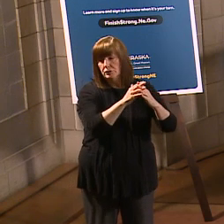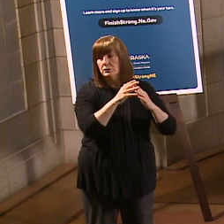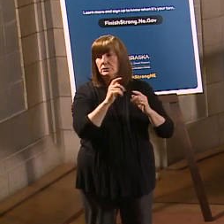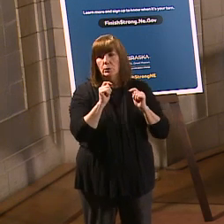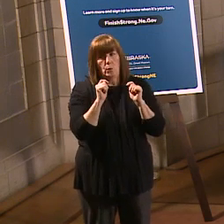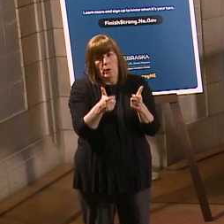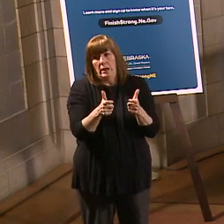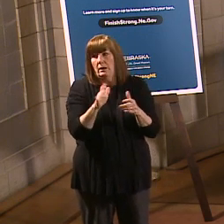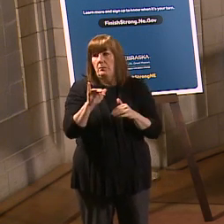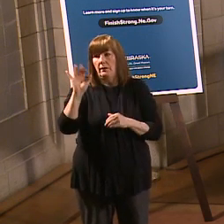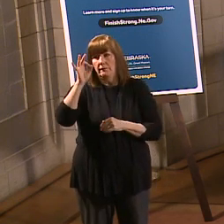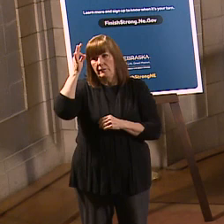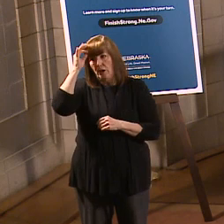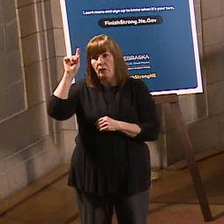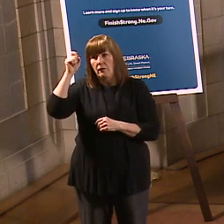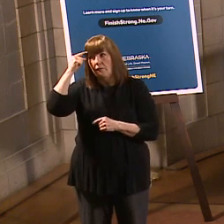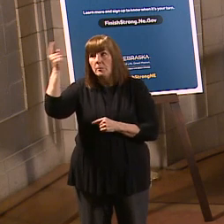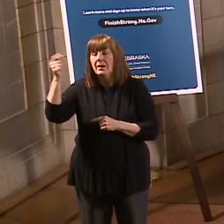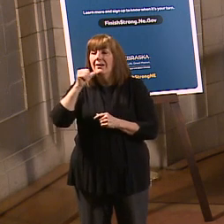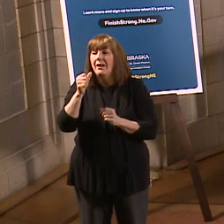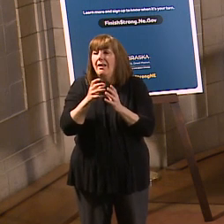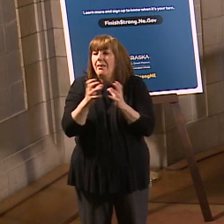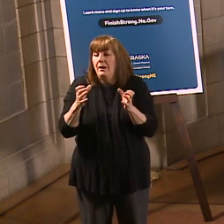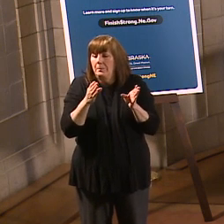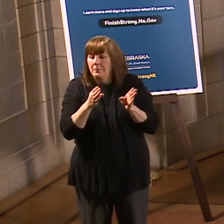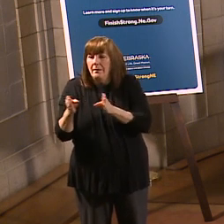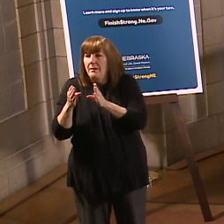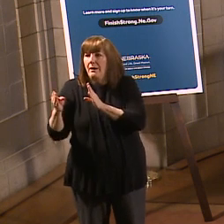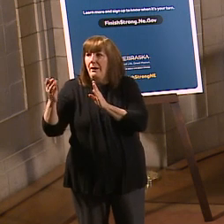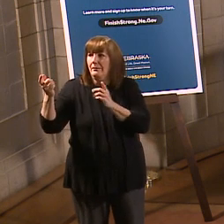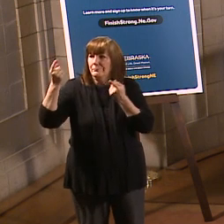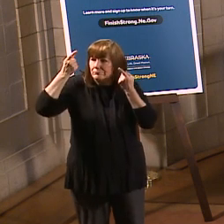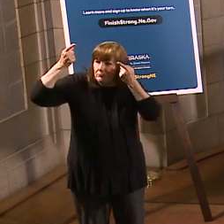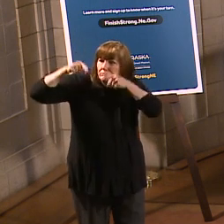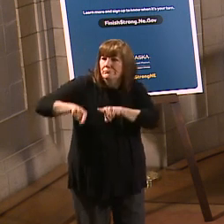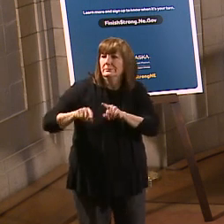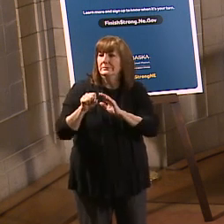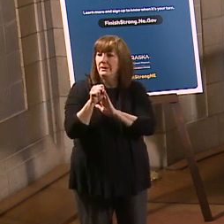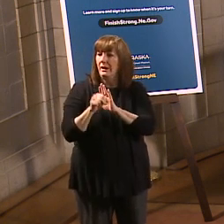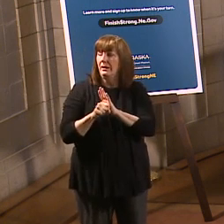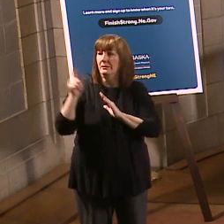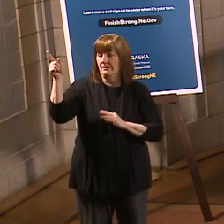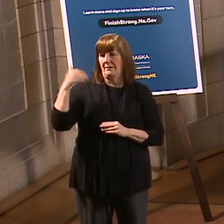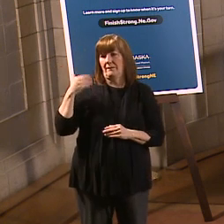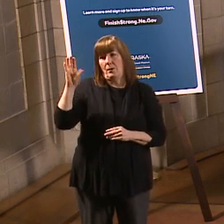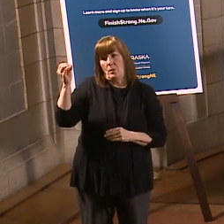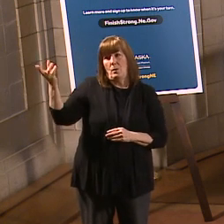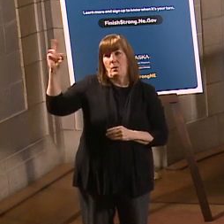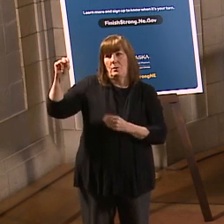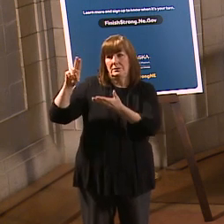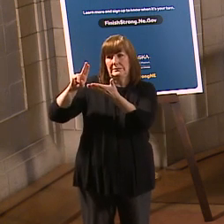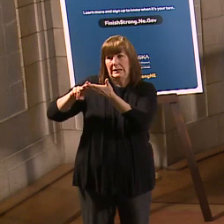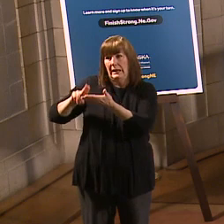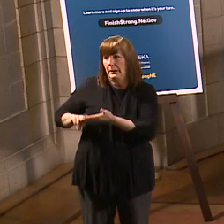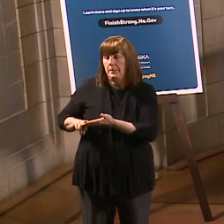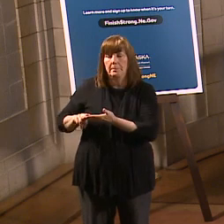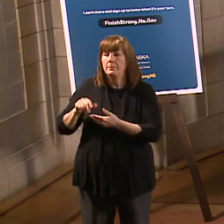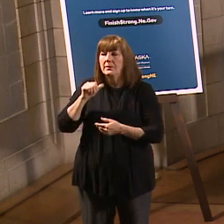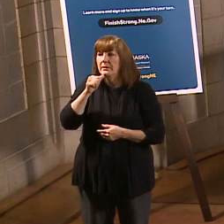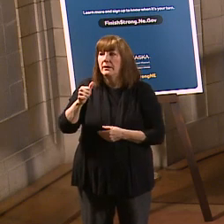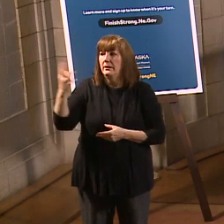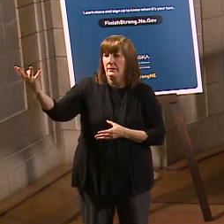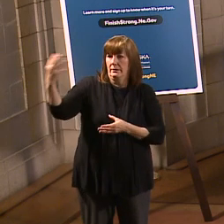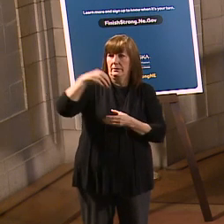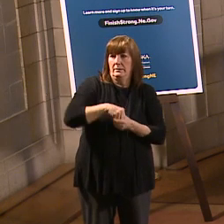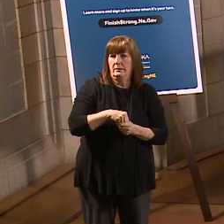very quickly by the federal government without a lot of coordination with the state. And so they have their own signups. We haven't brought them in